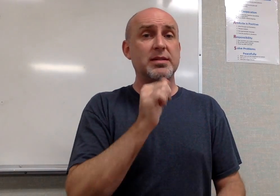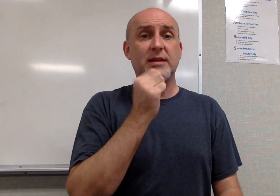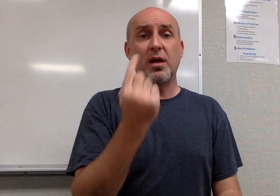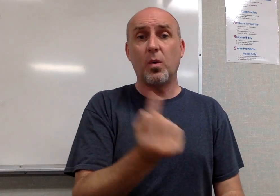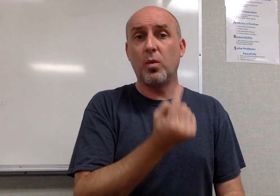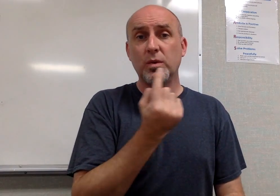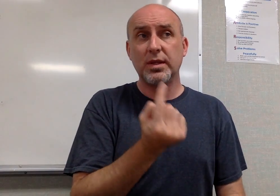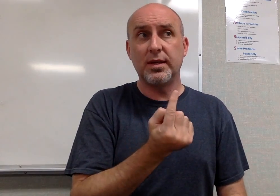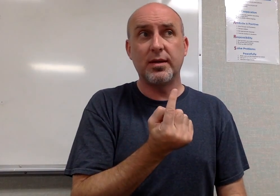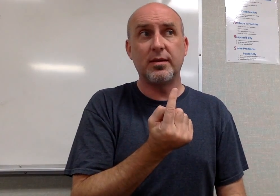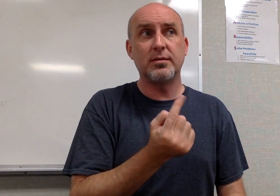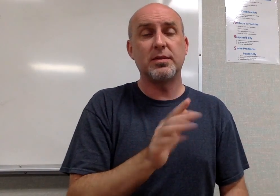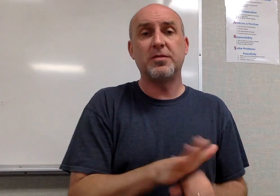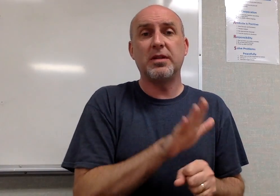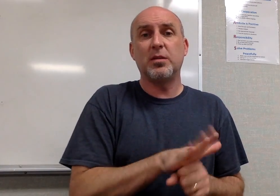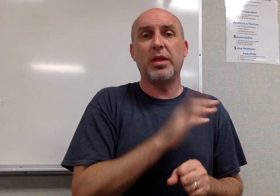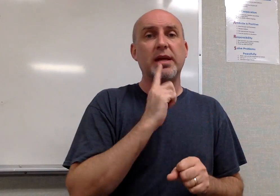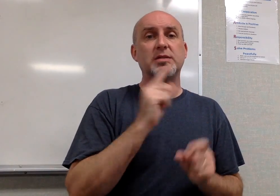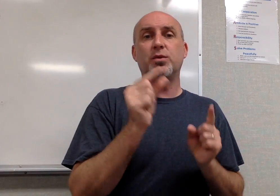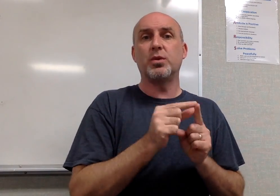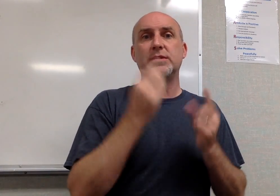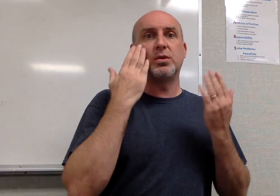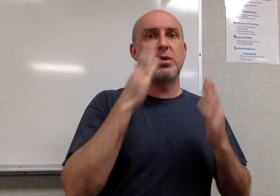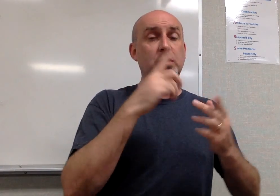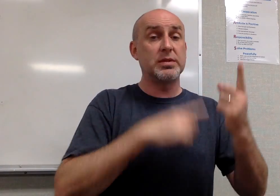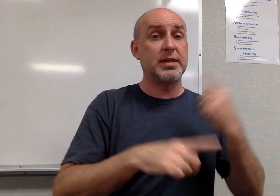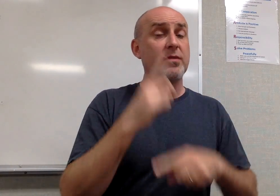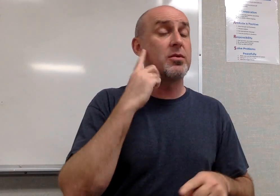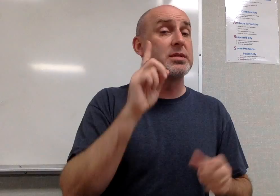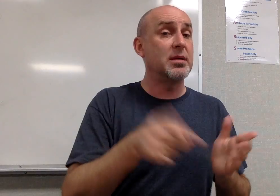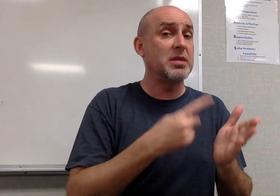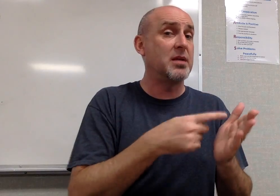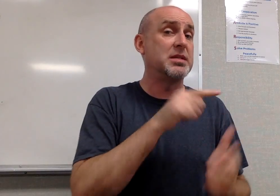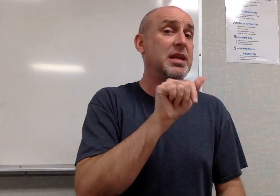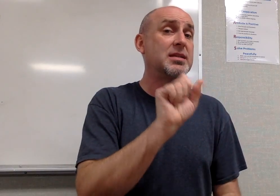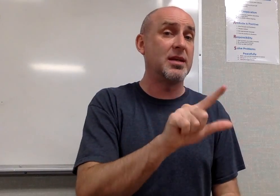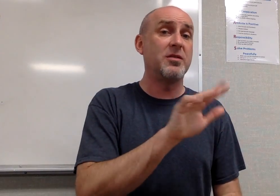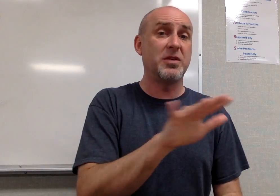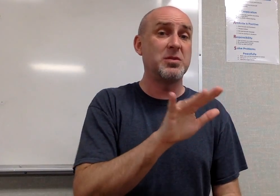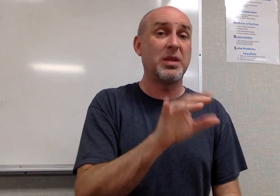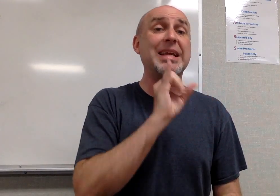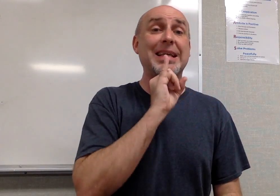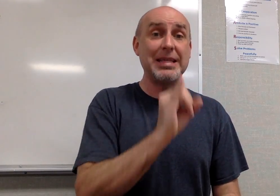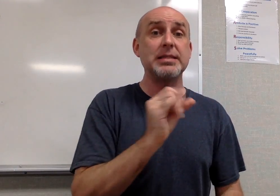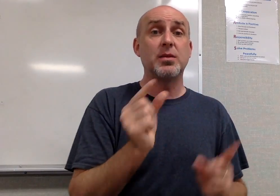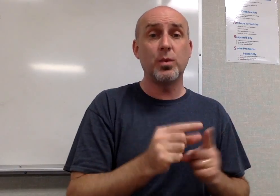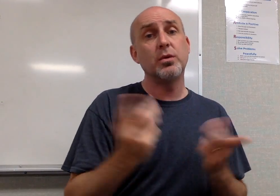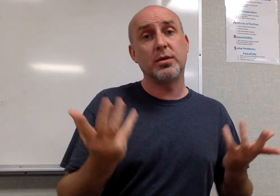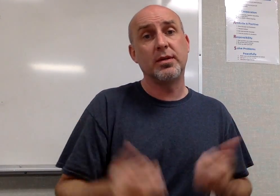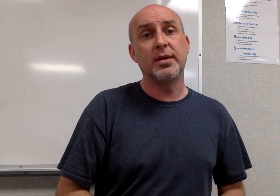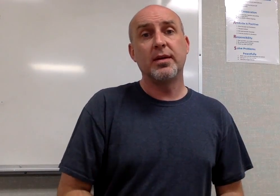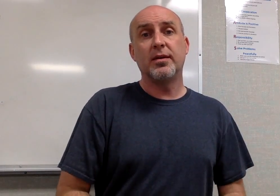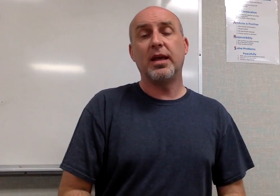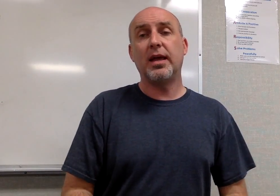not only to fill in the blanks for words that you don't know the sign for. Sometimes in ASL, the finger spelling is the word.